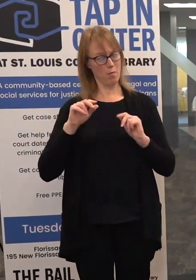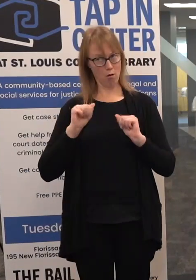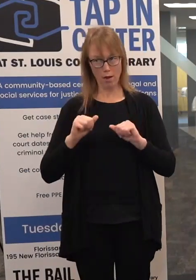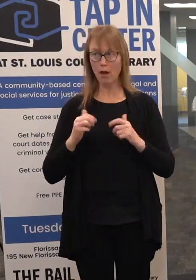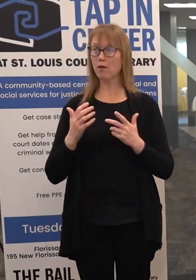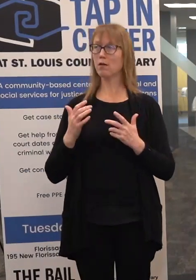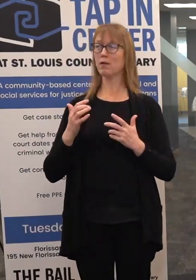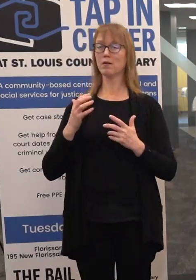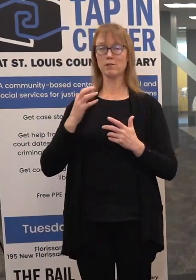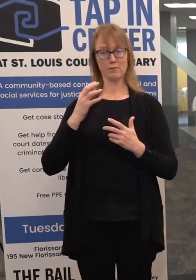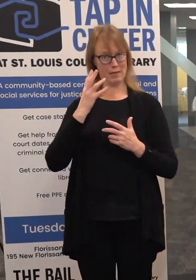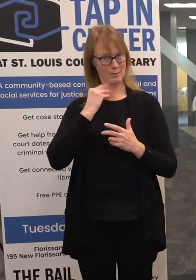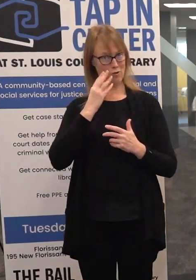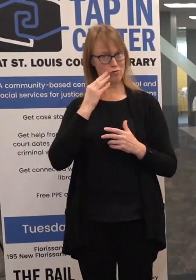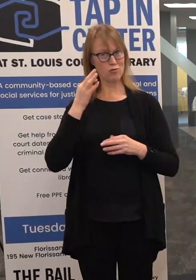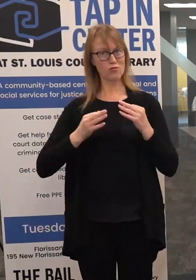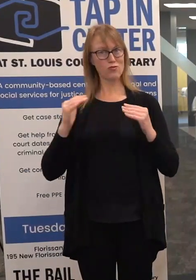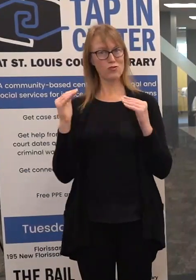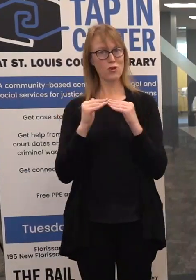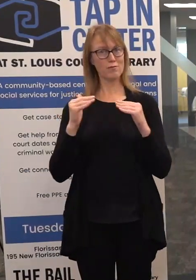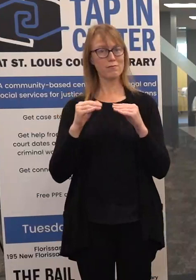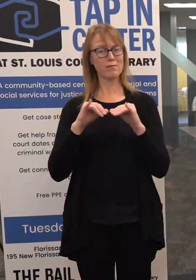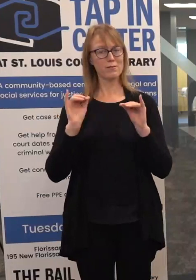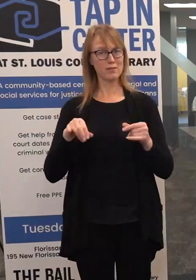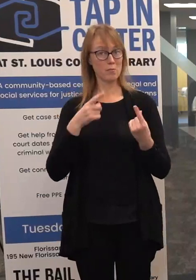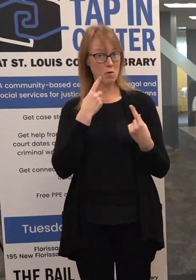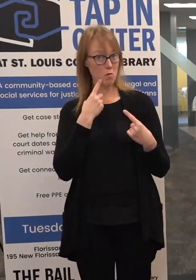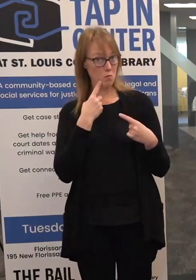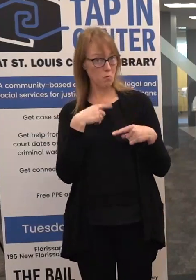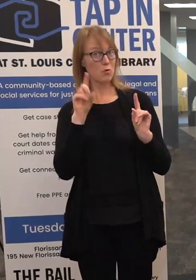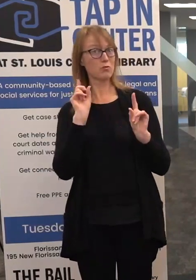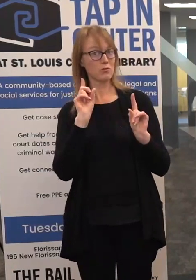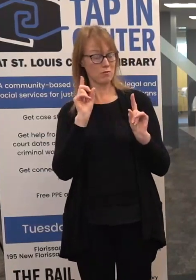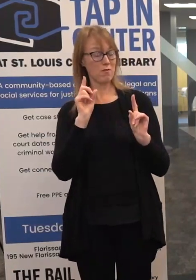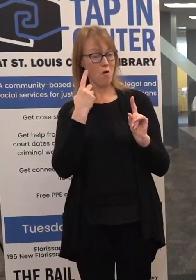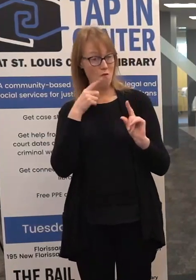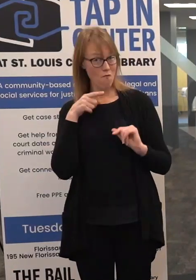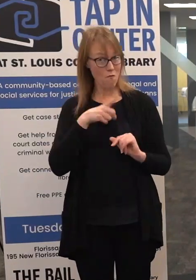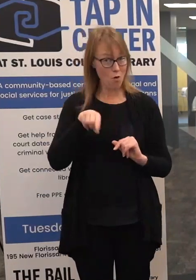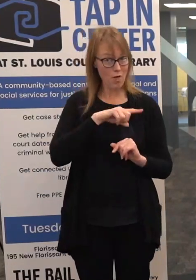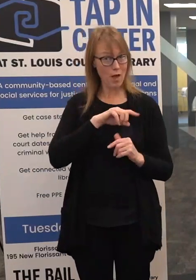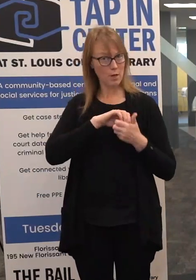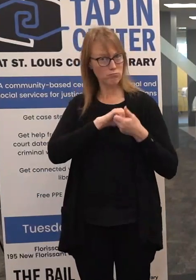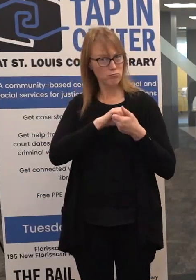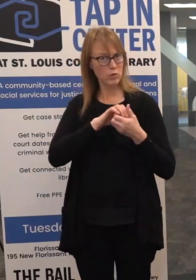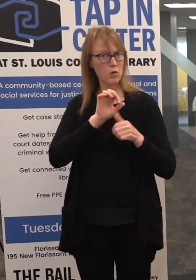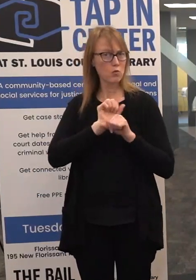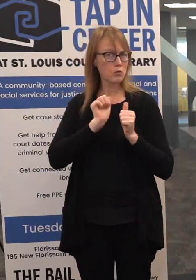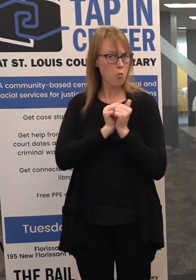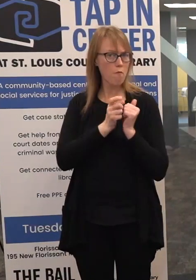and experience a justice system that works for them and with them. The Tap-In Center is part of